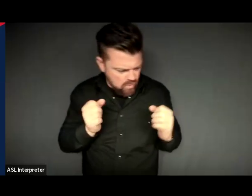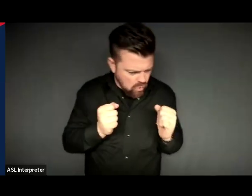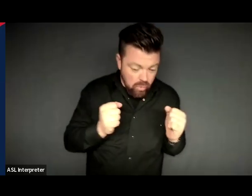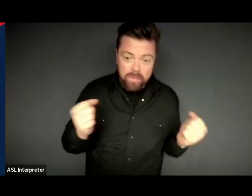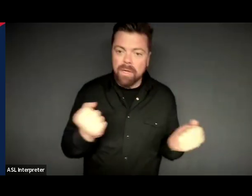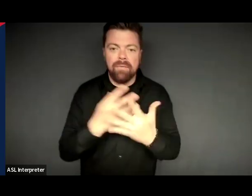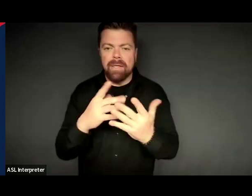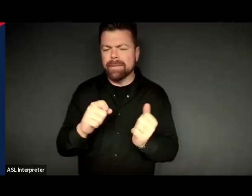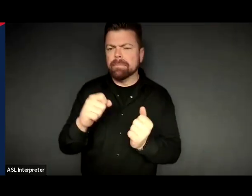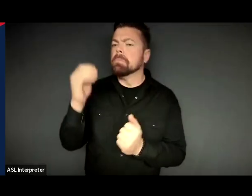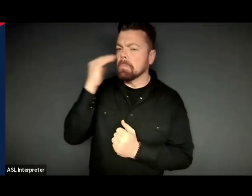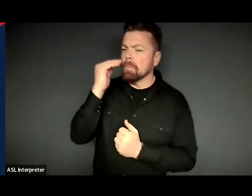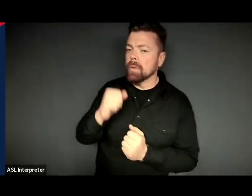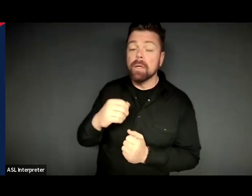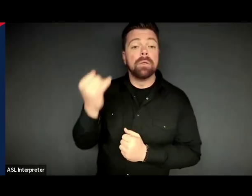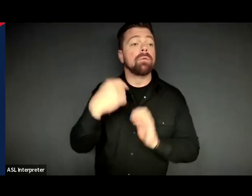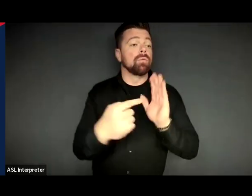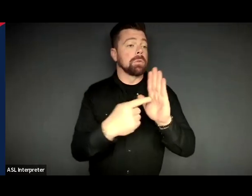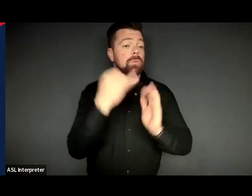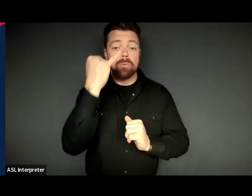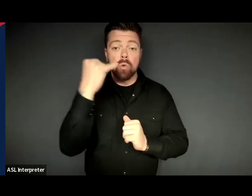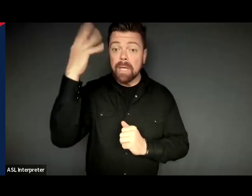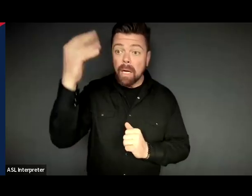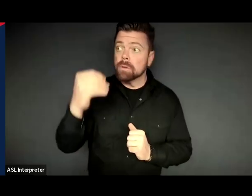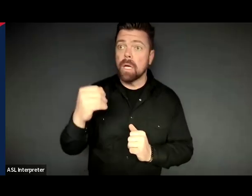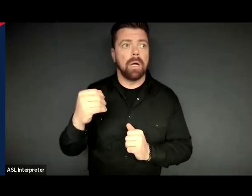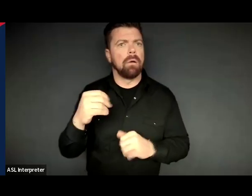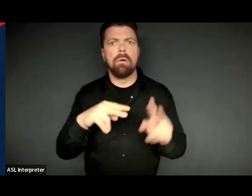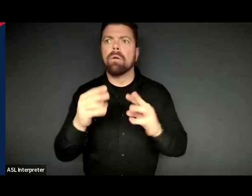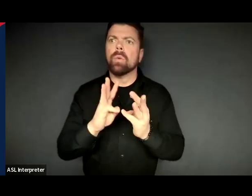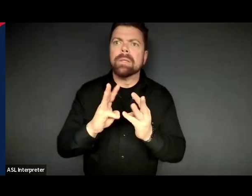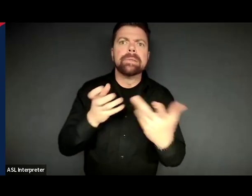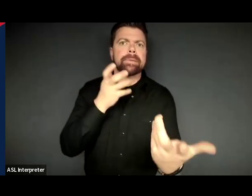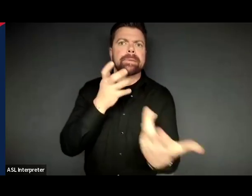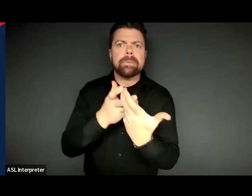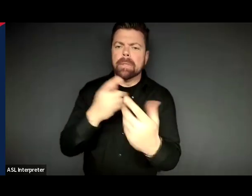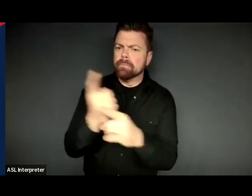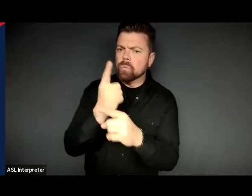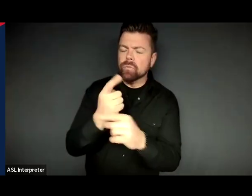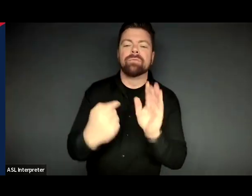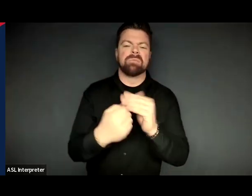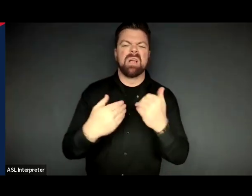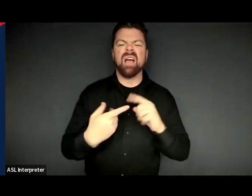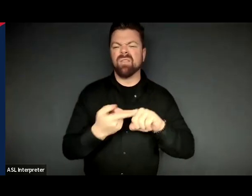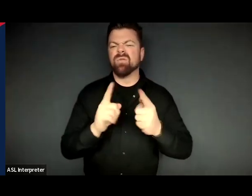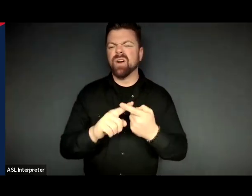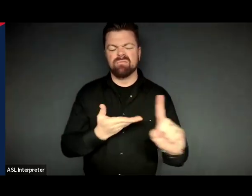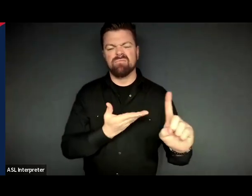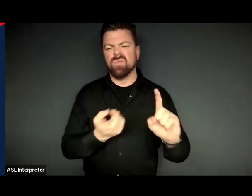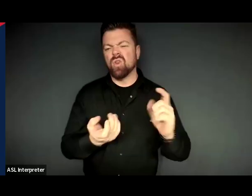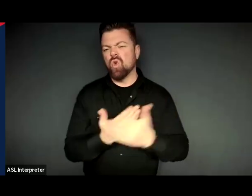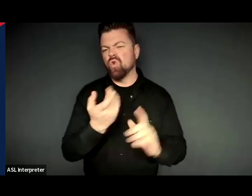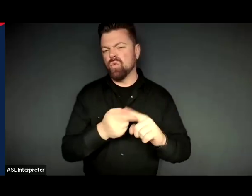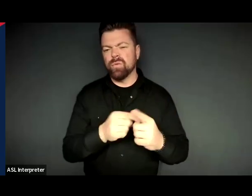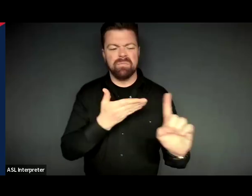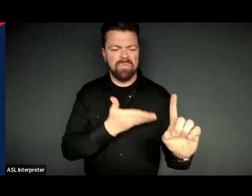If you're going to go outside, make sure you're dressed for the weather. I have a new friend who I see